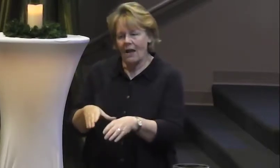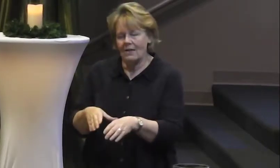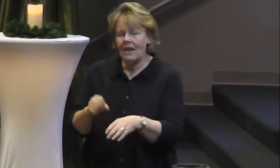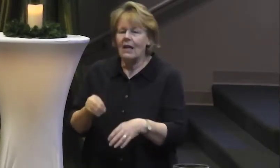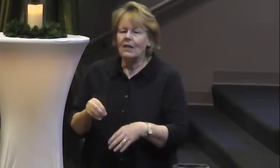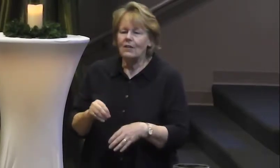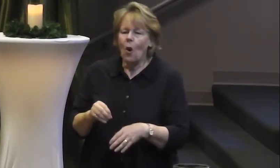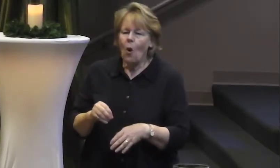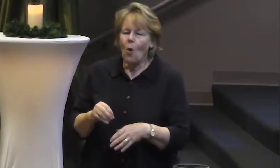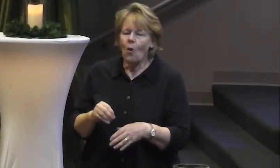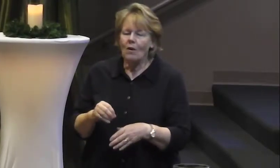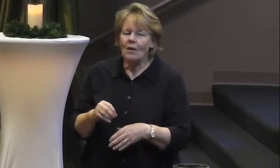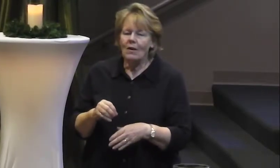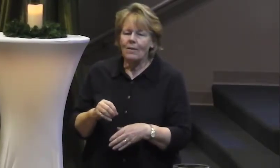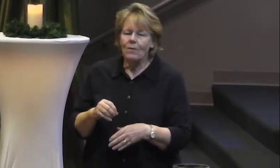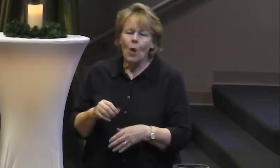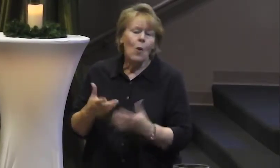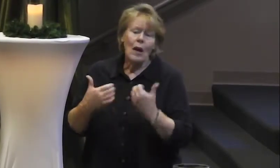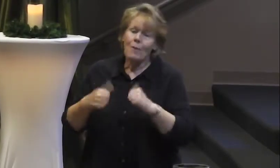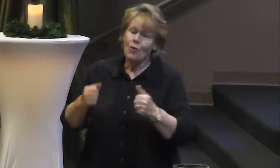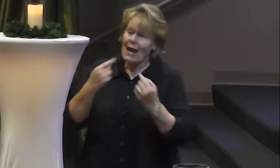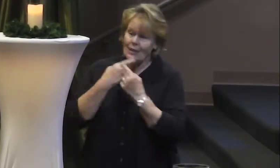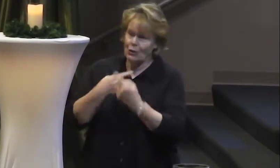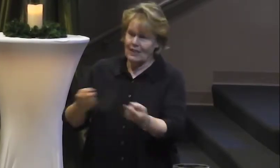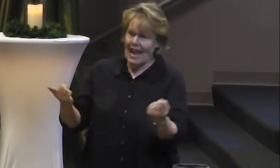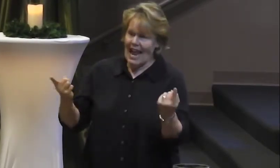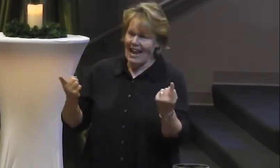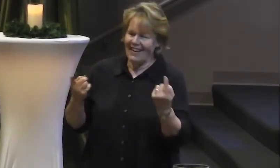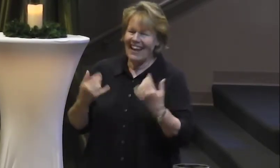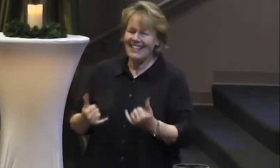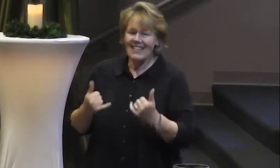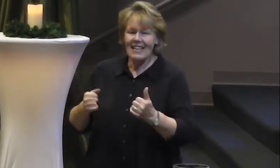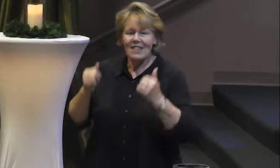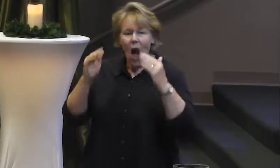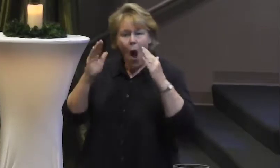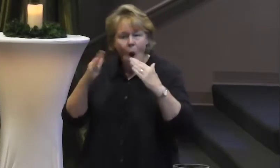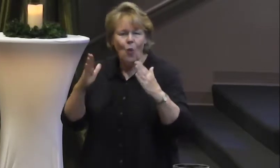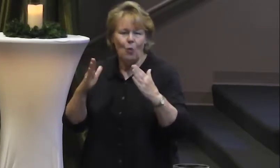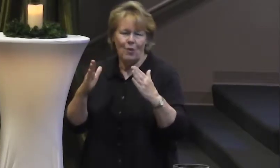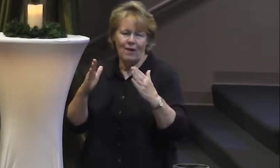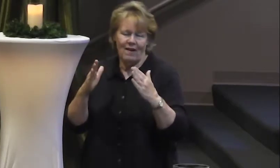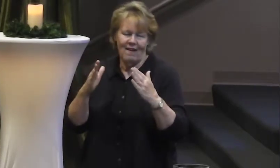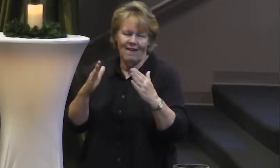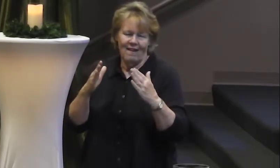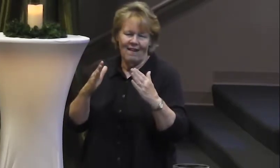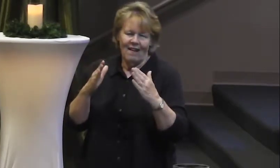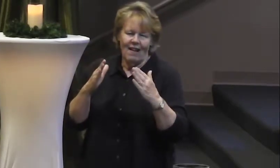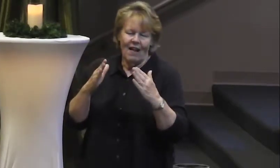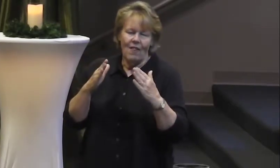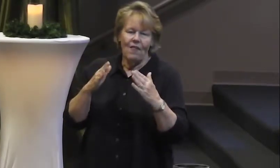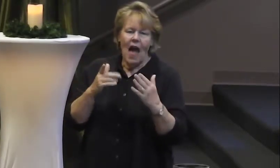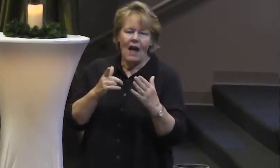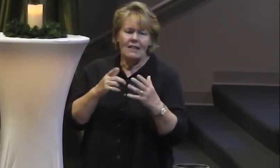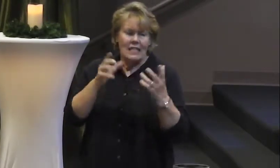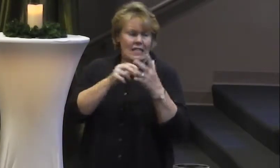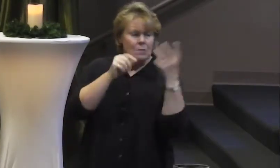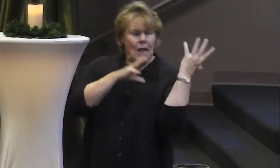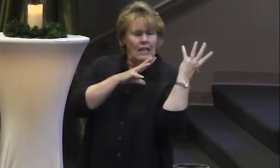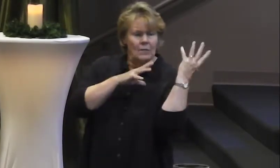say. This hope that displaces this hope is actually